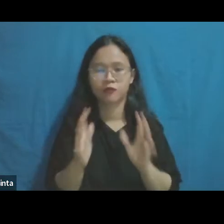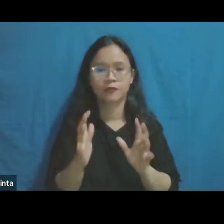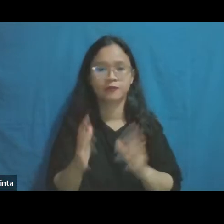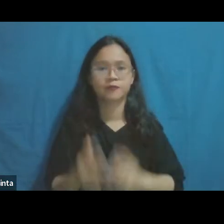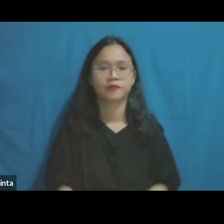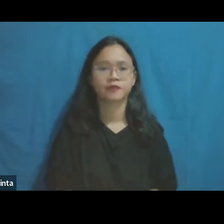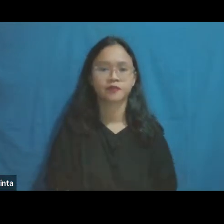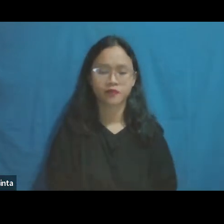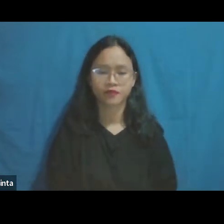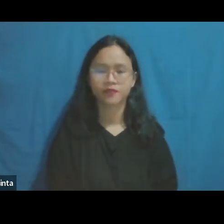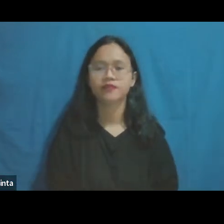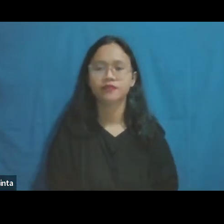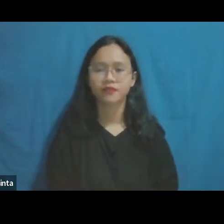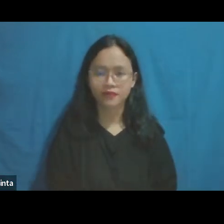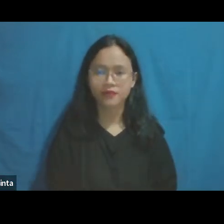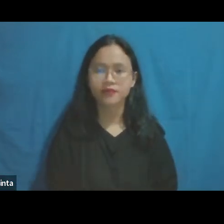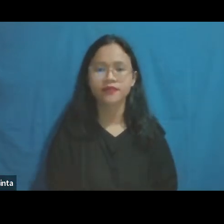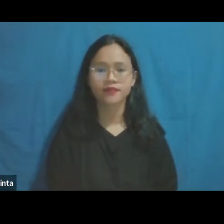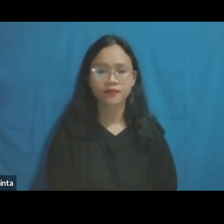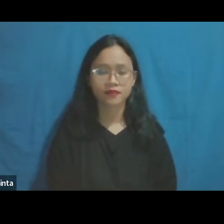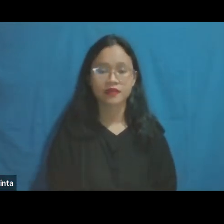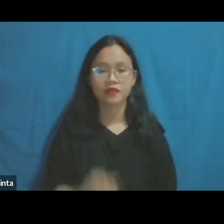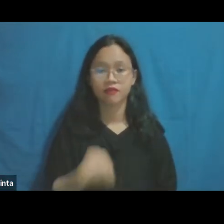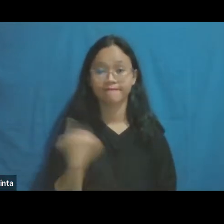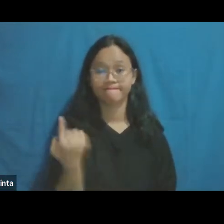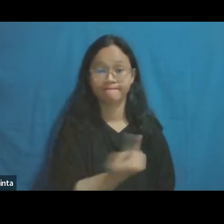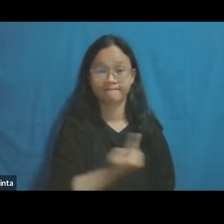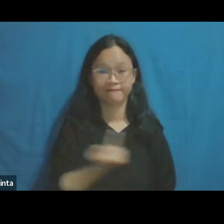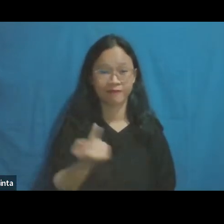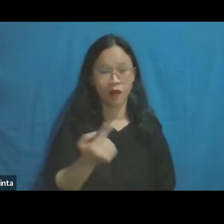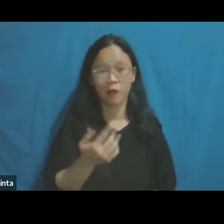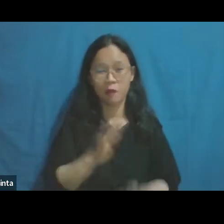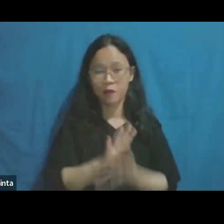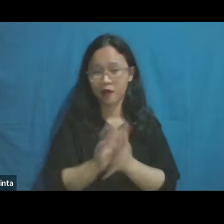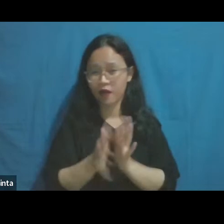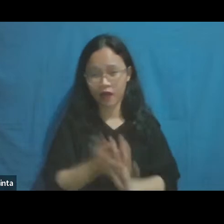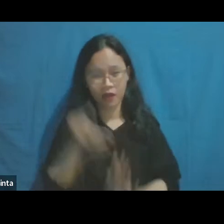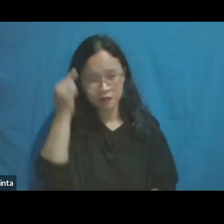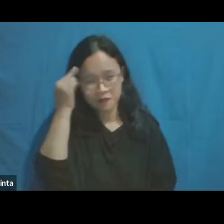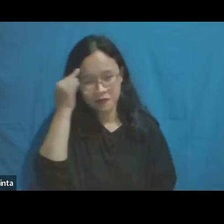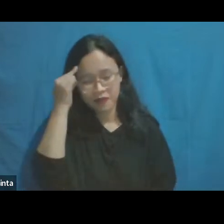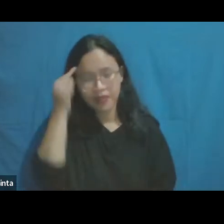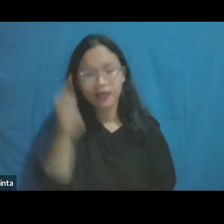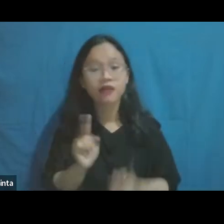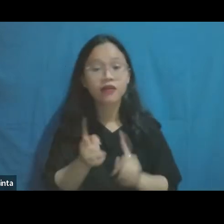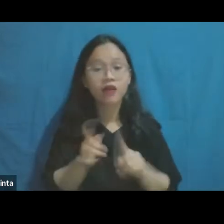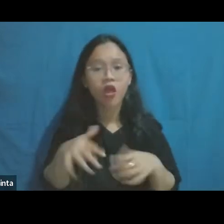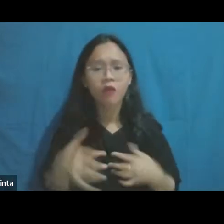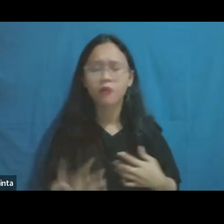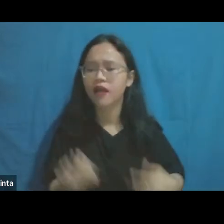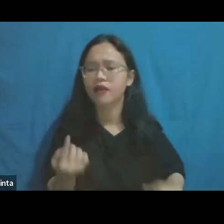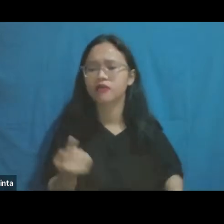we can change that in the near future. And also, in addition to